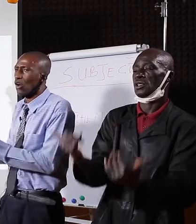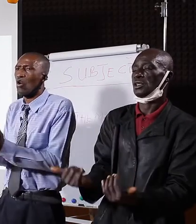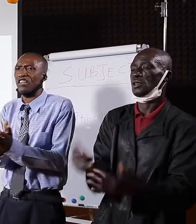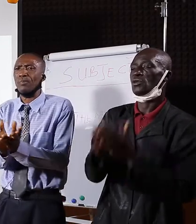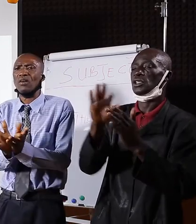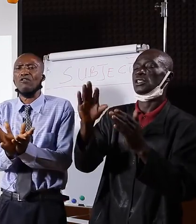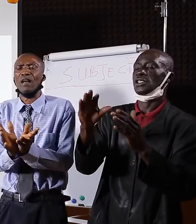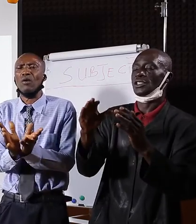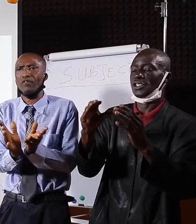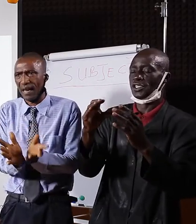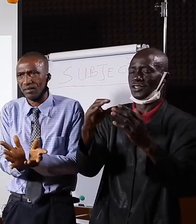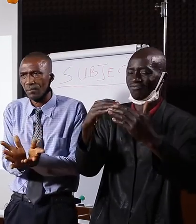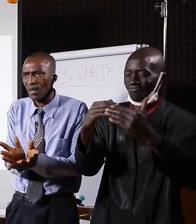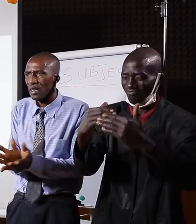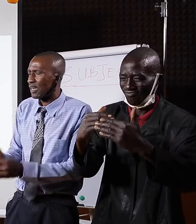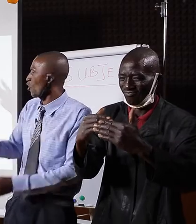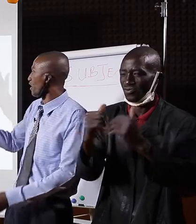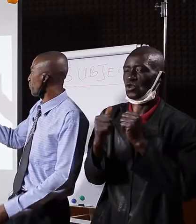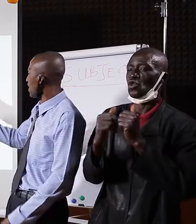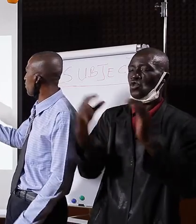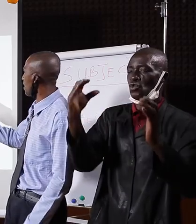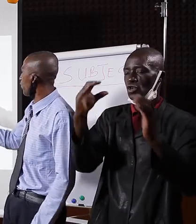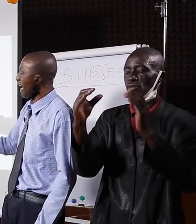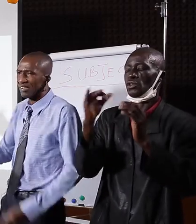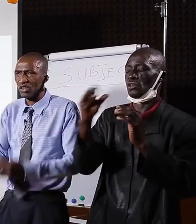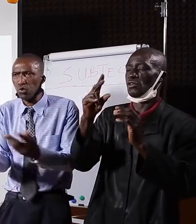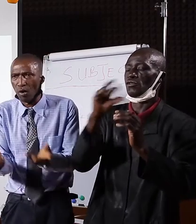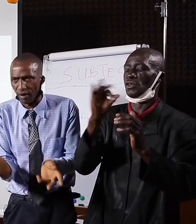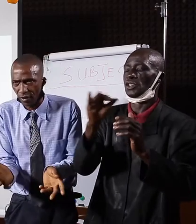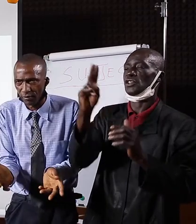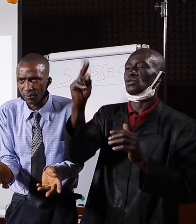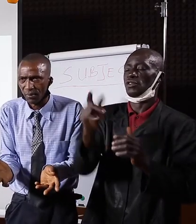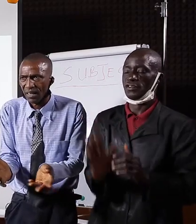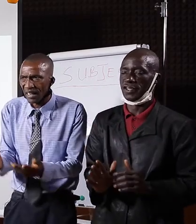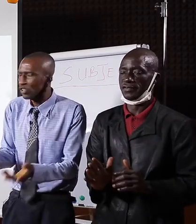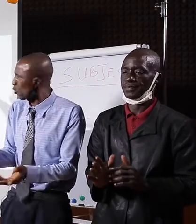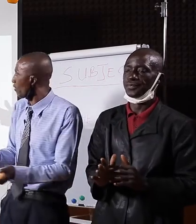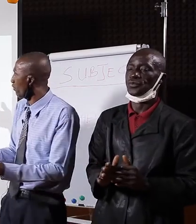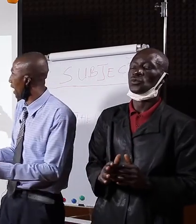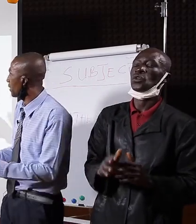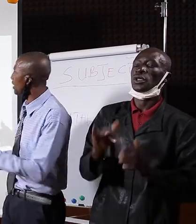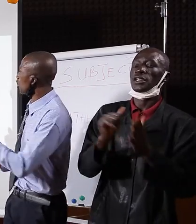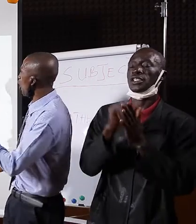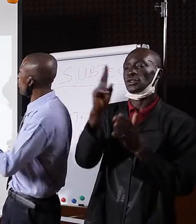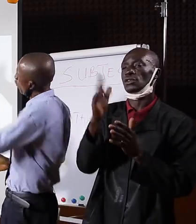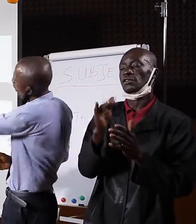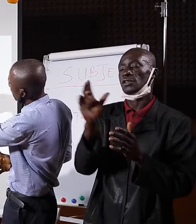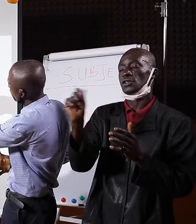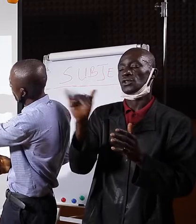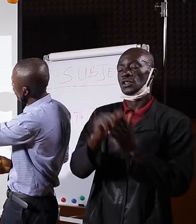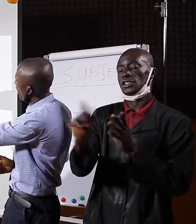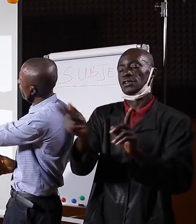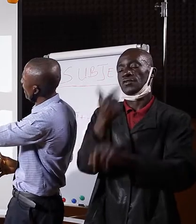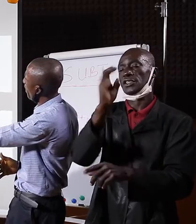what is the corresponding value of x? The corresponding value of x is 2 over 5. Is 2 over 5. So the